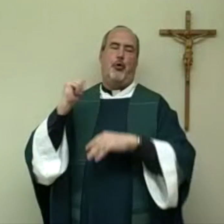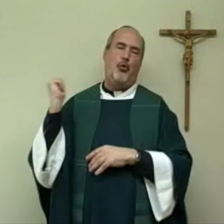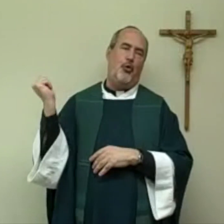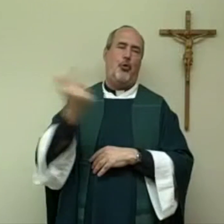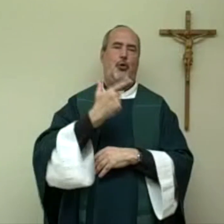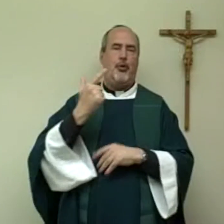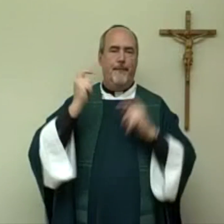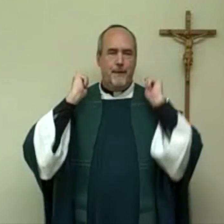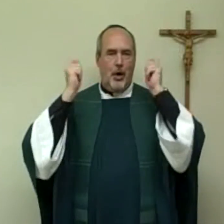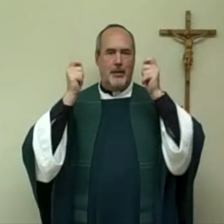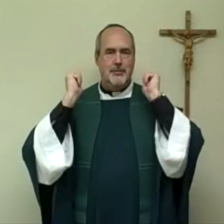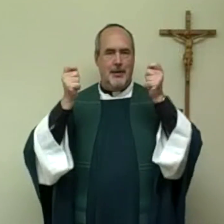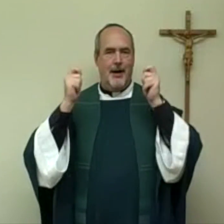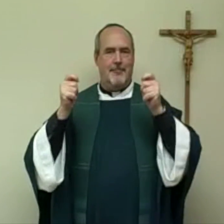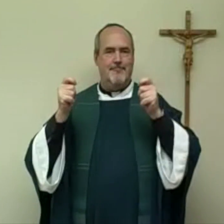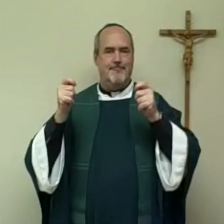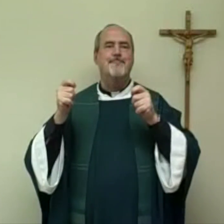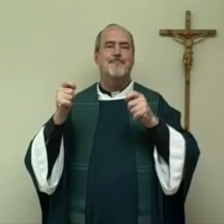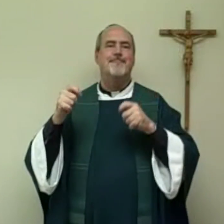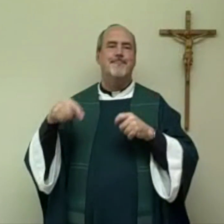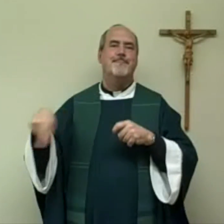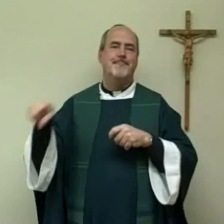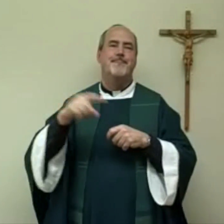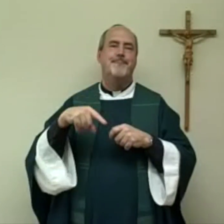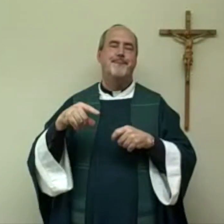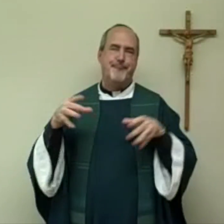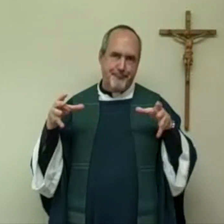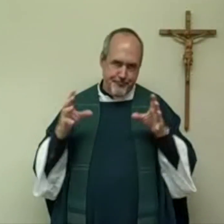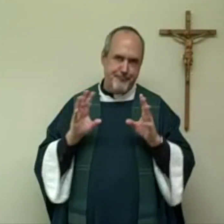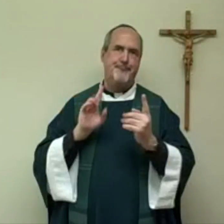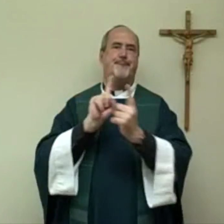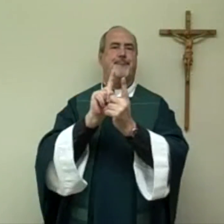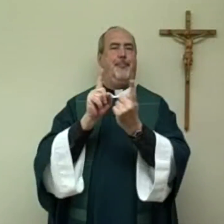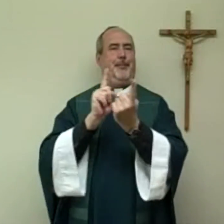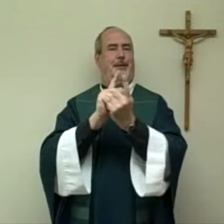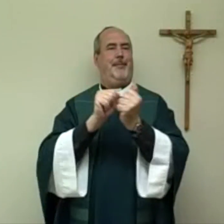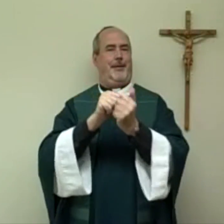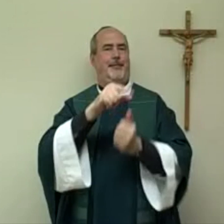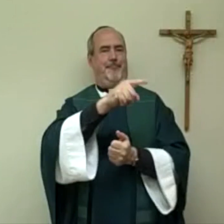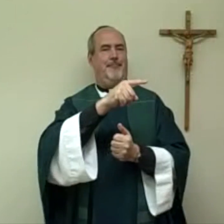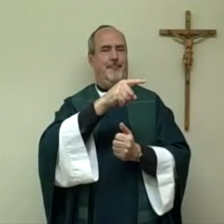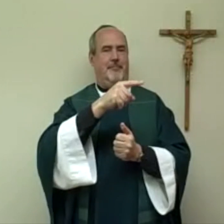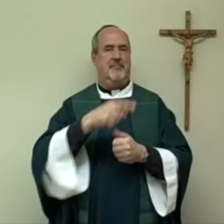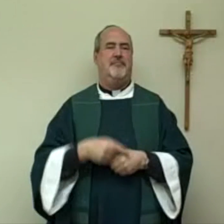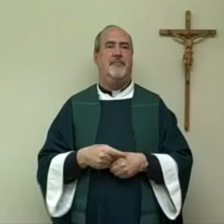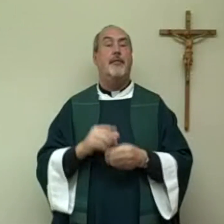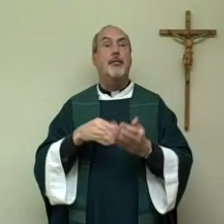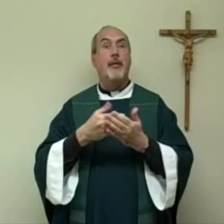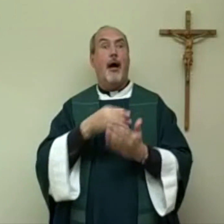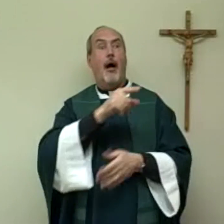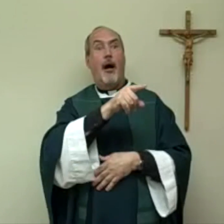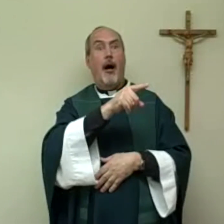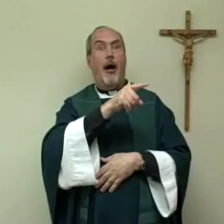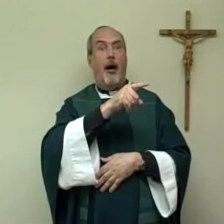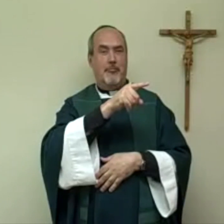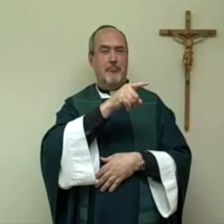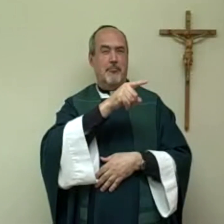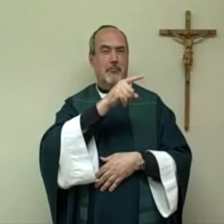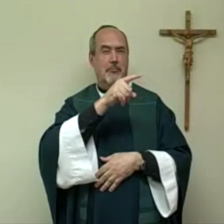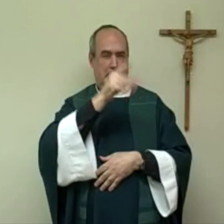came inside, and he called all of the monks to attention and to assemble and meet with him.